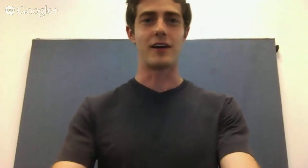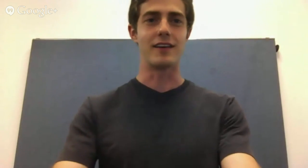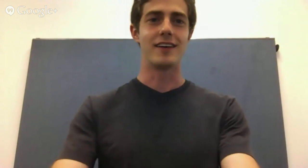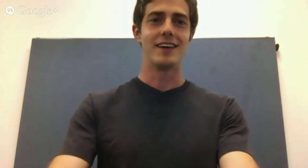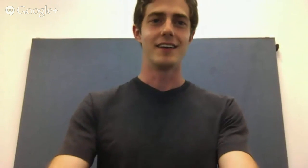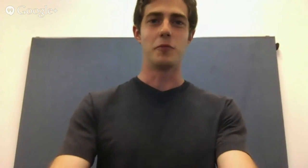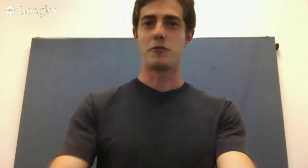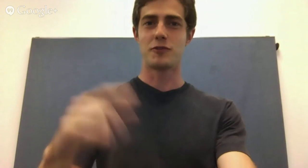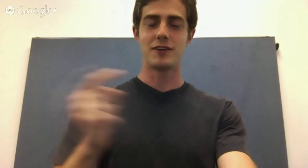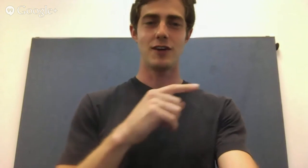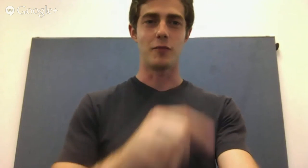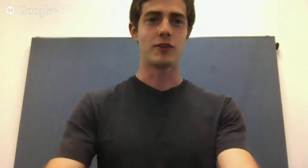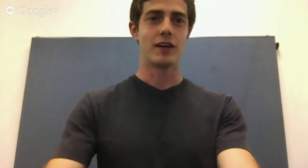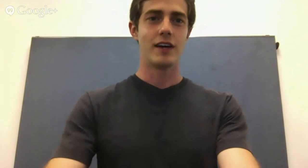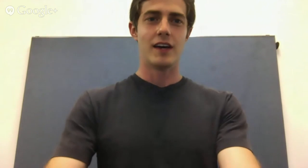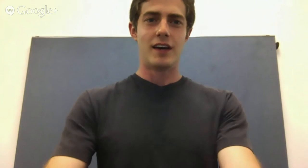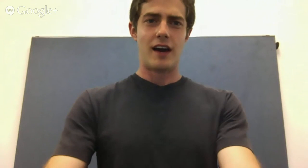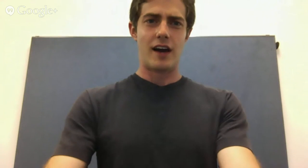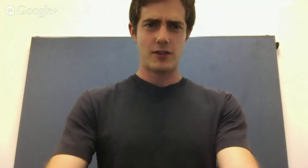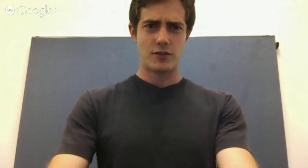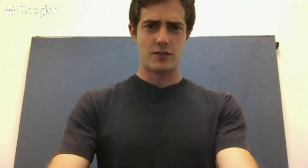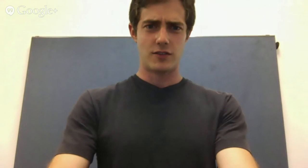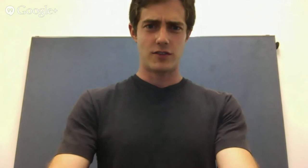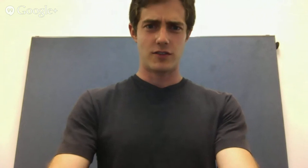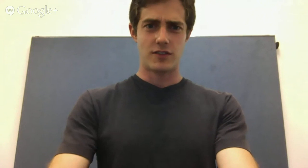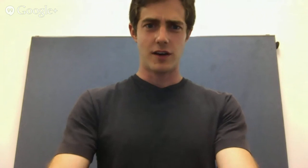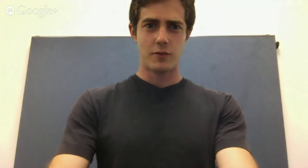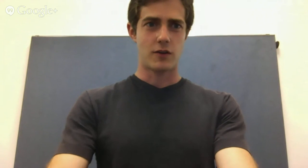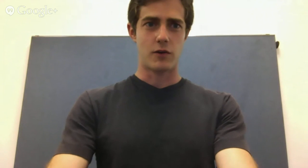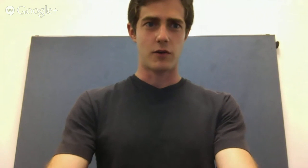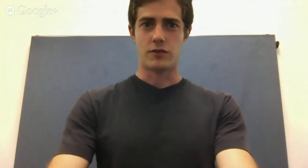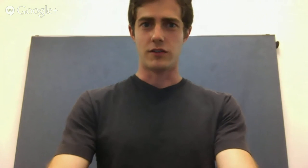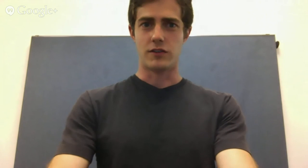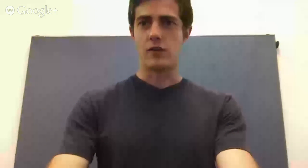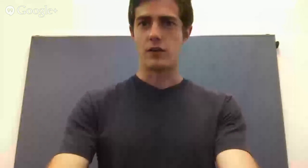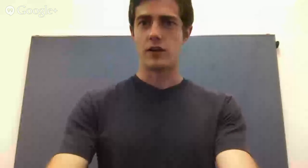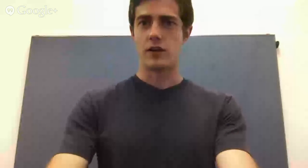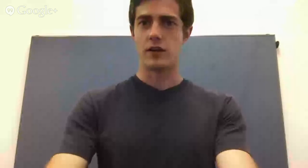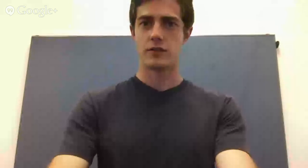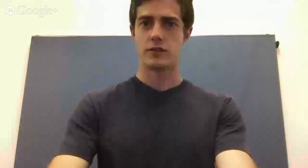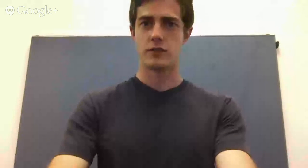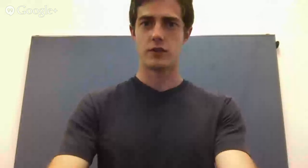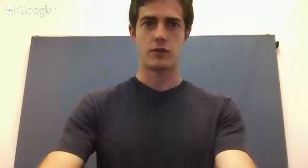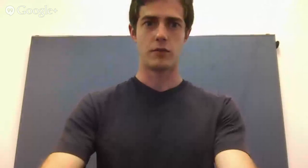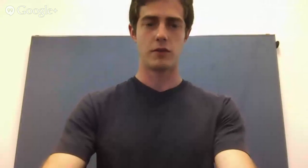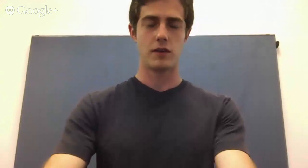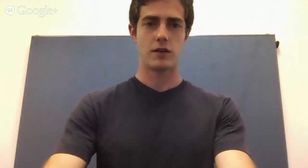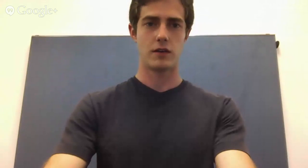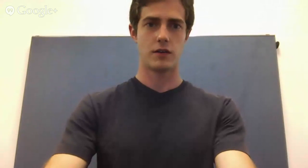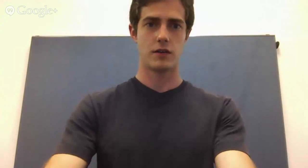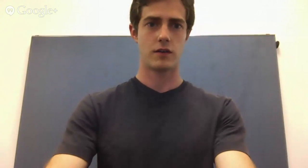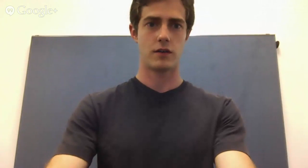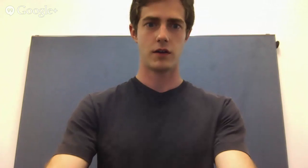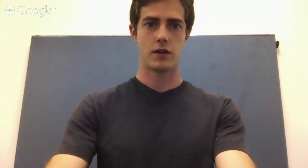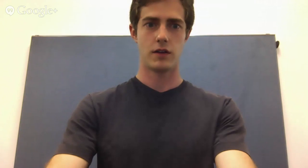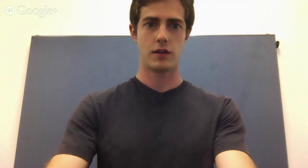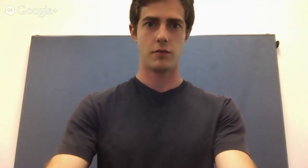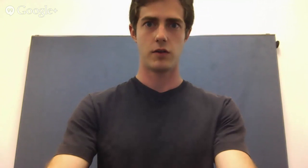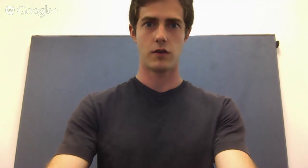at, number 4 St. James. I should stop talking and start rehearsing now, though. So let me